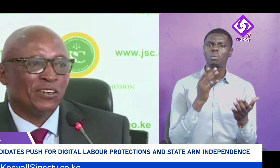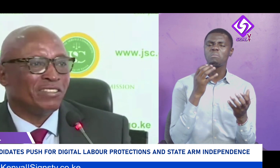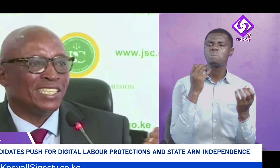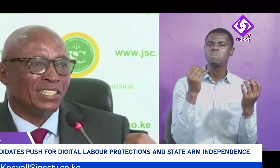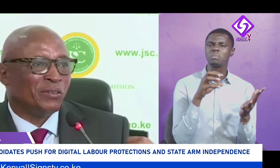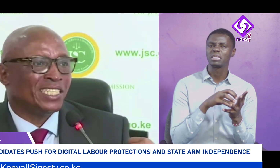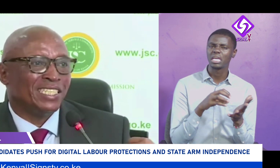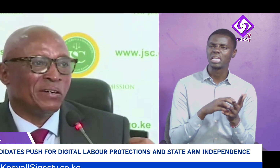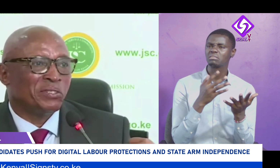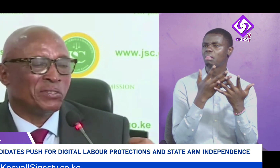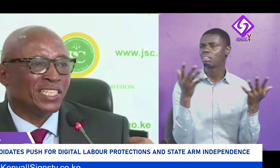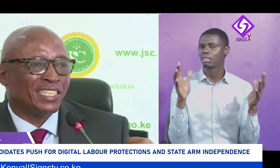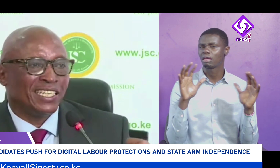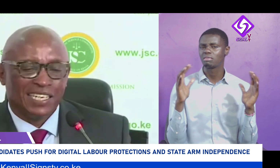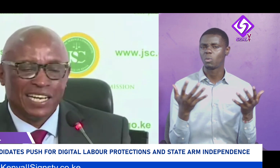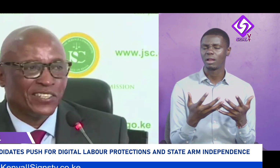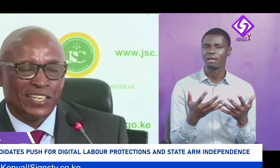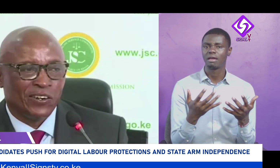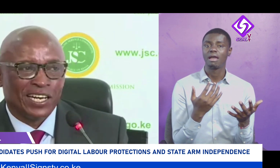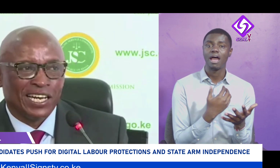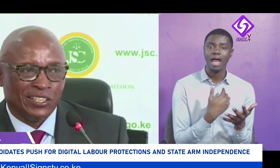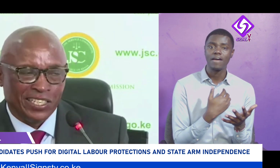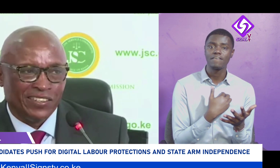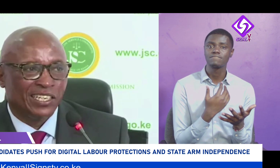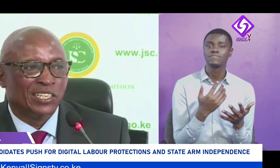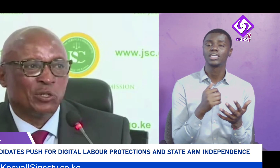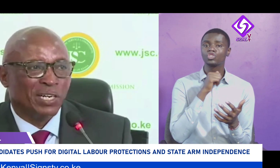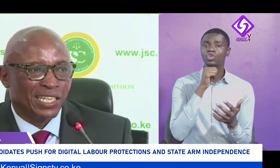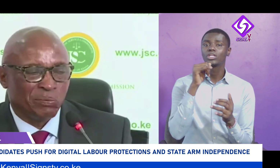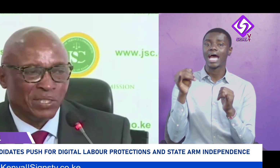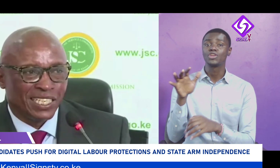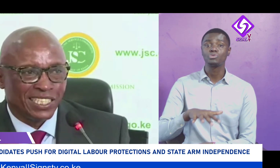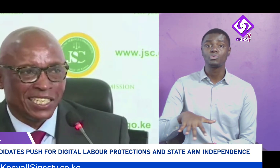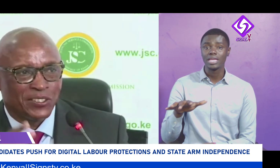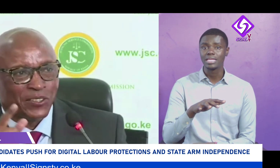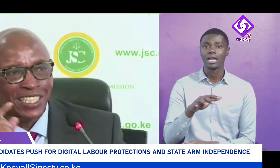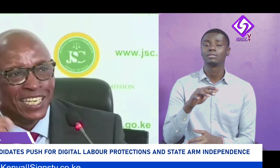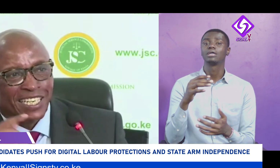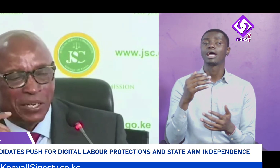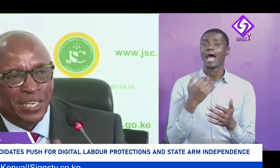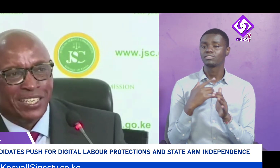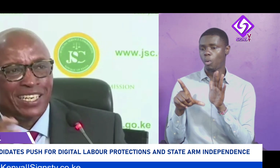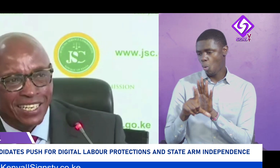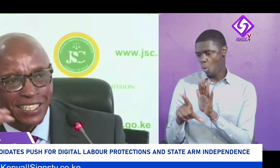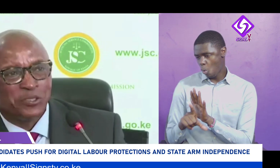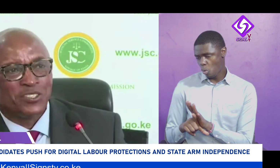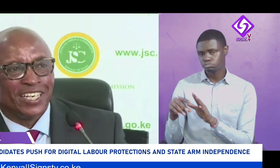over the world now. So it's actually no longer a new area. Uber, there's been litigation in America, in